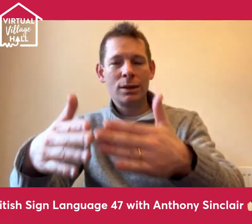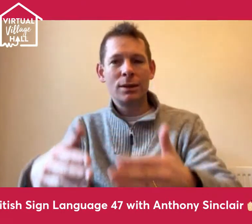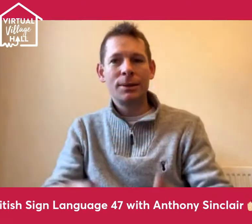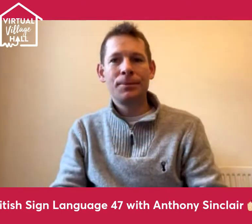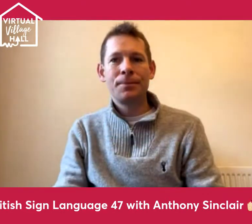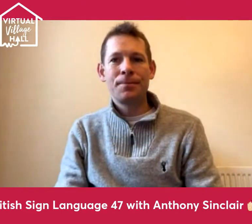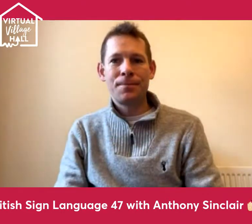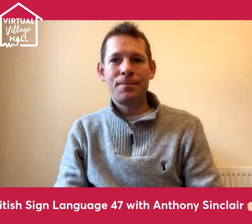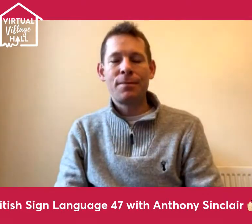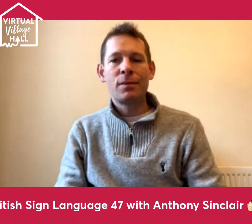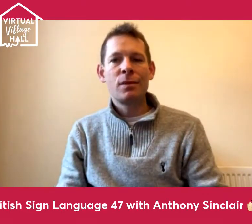Boat.